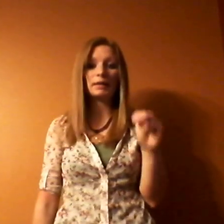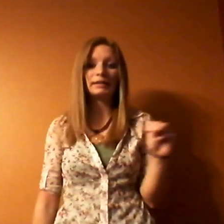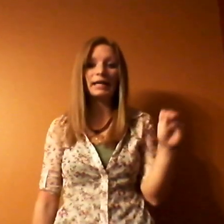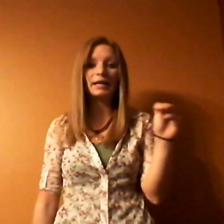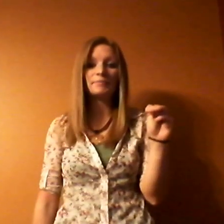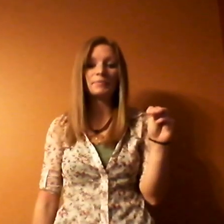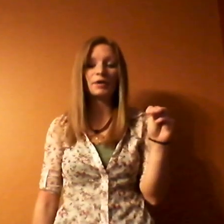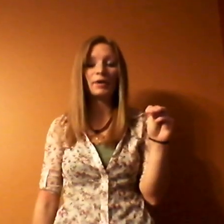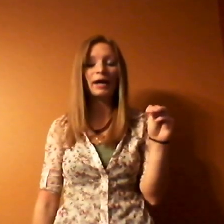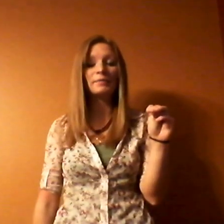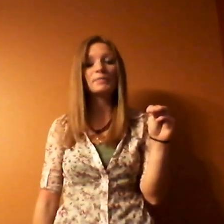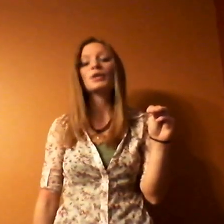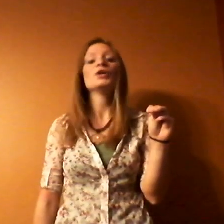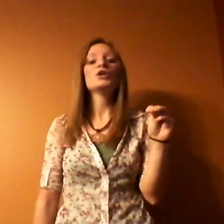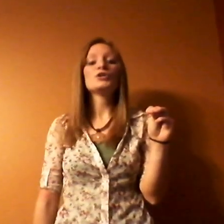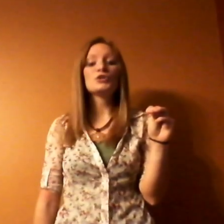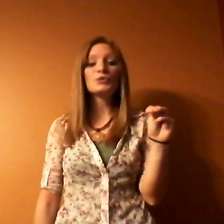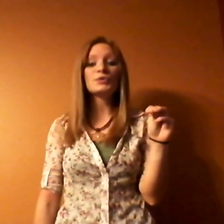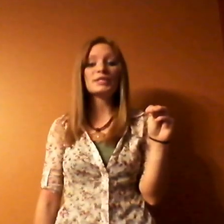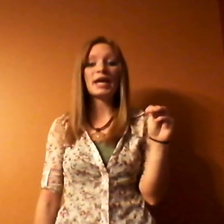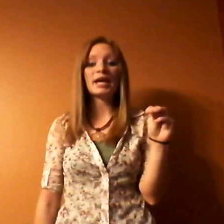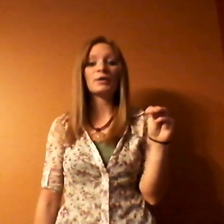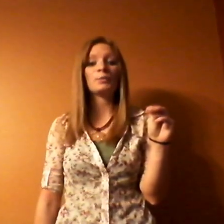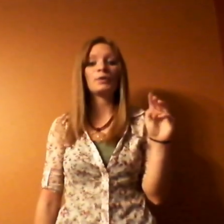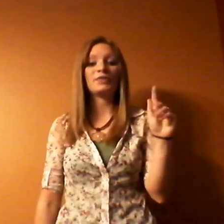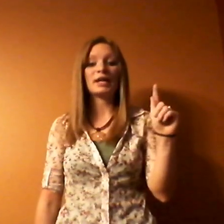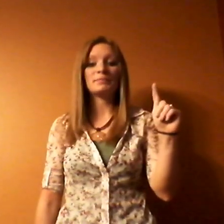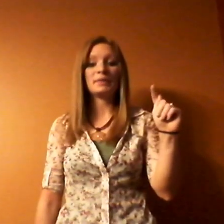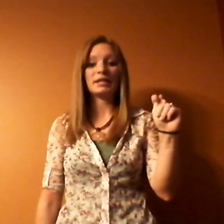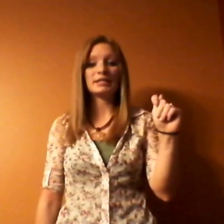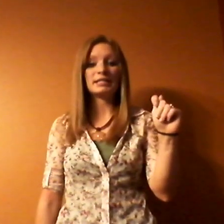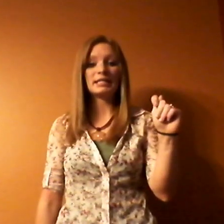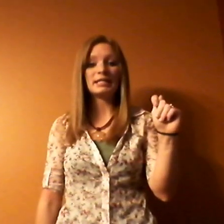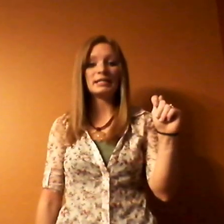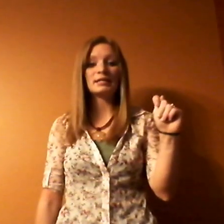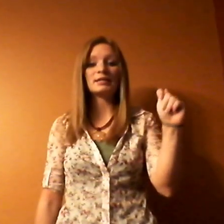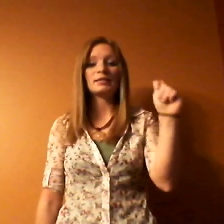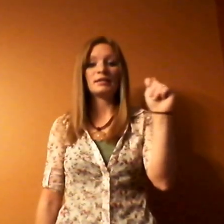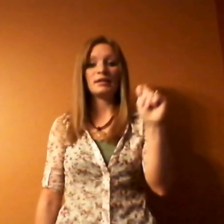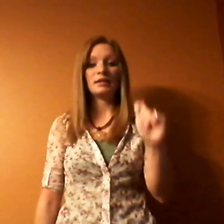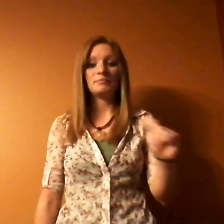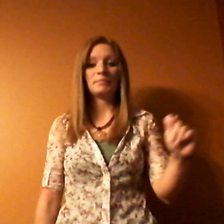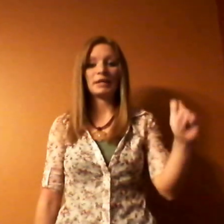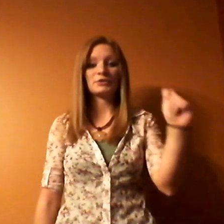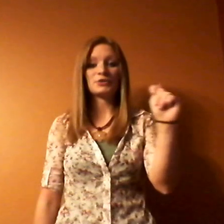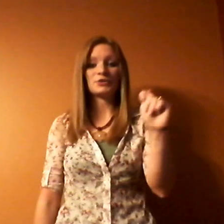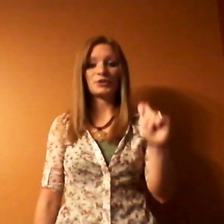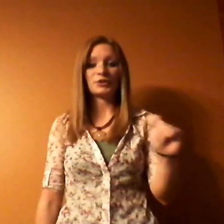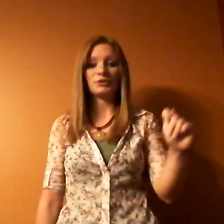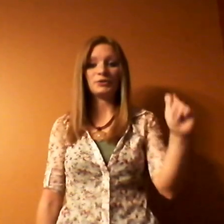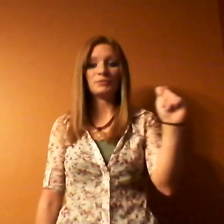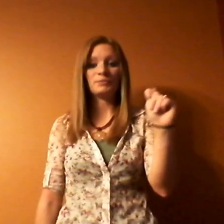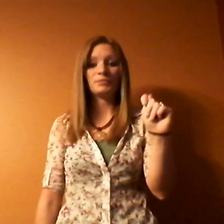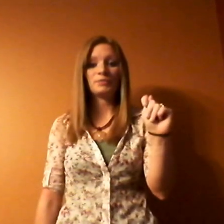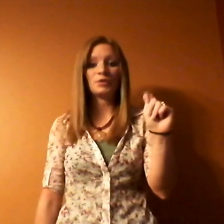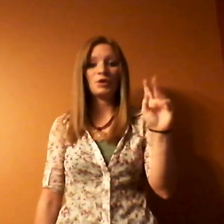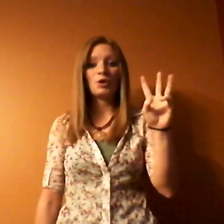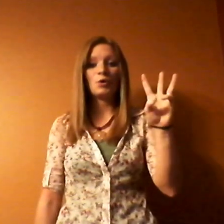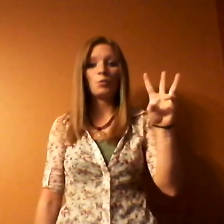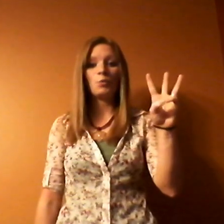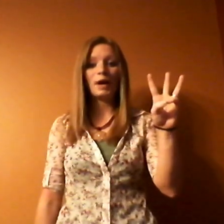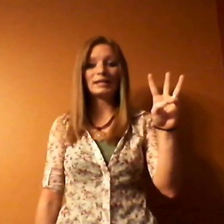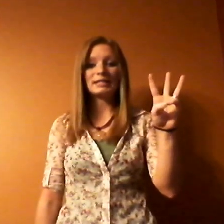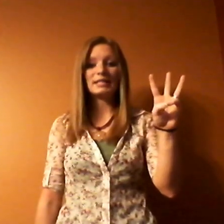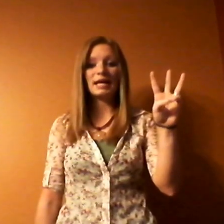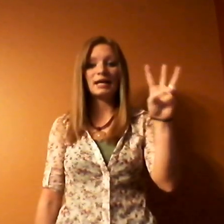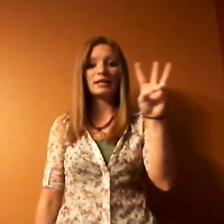Monday. Okay? Tuesday would then be a T, makes a circle. Wednesday,